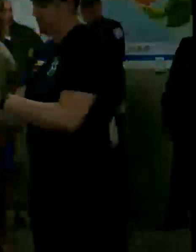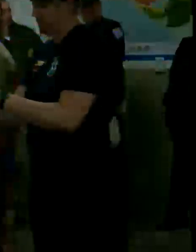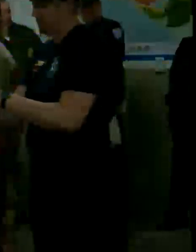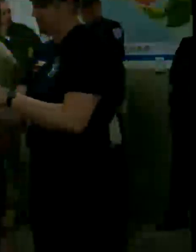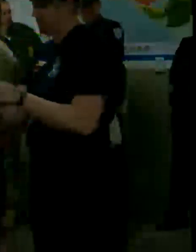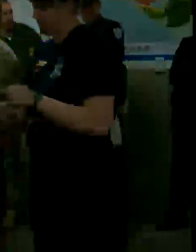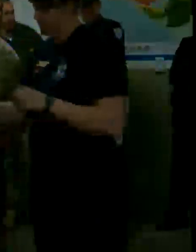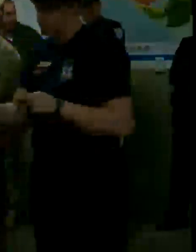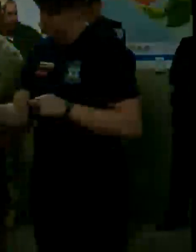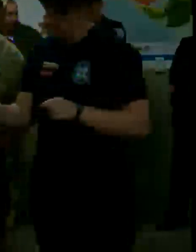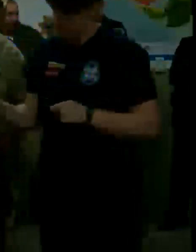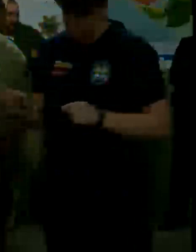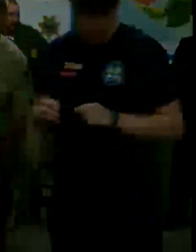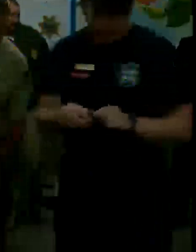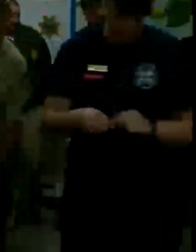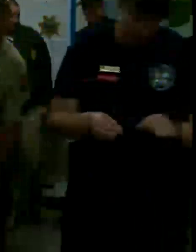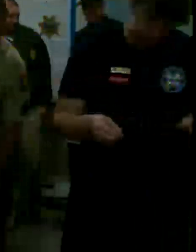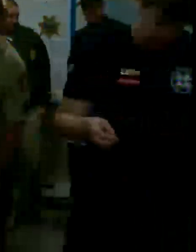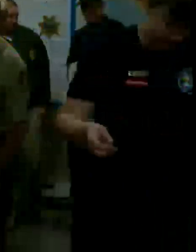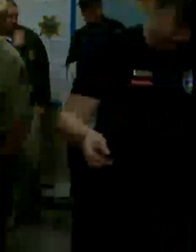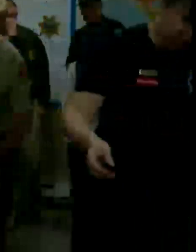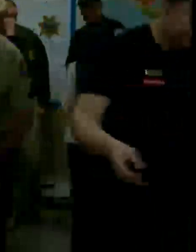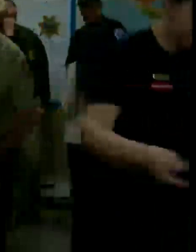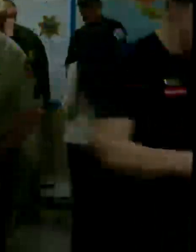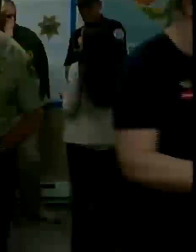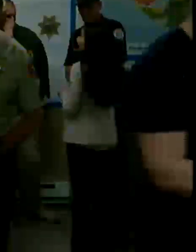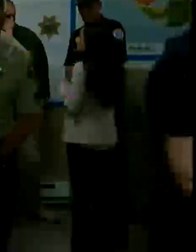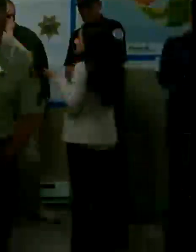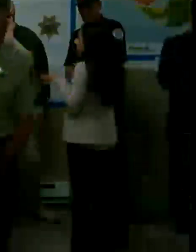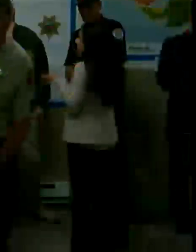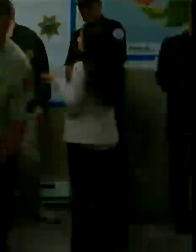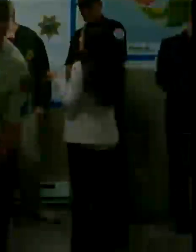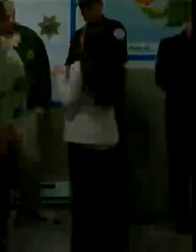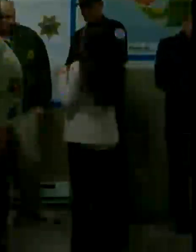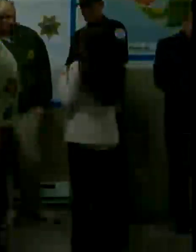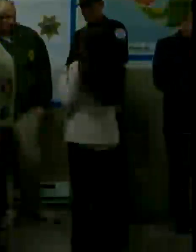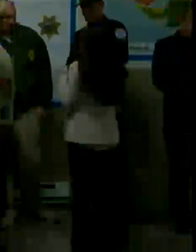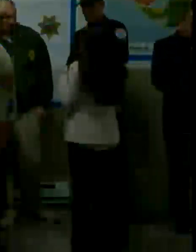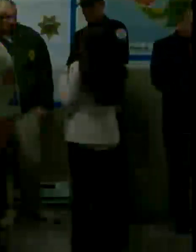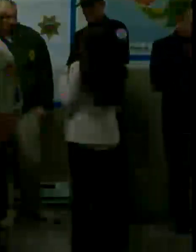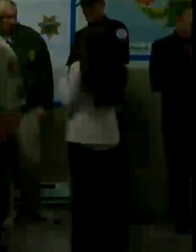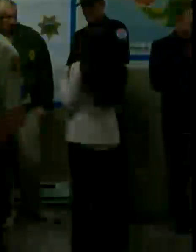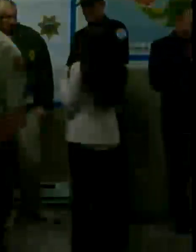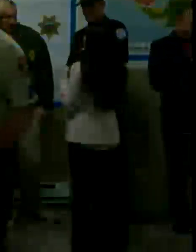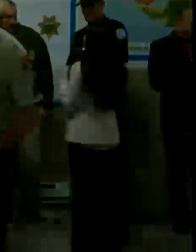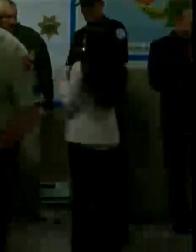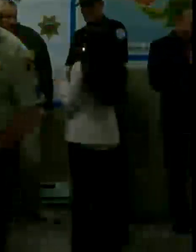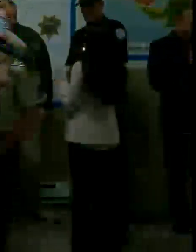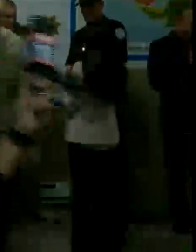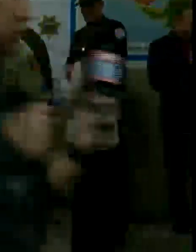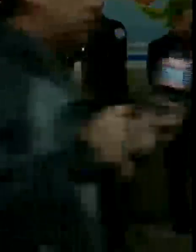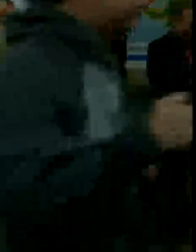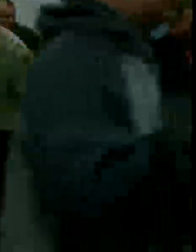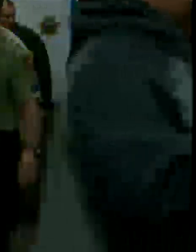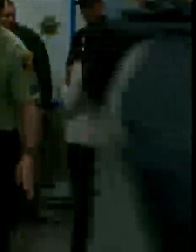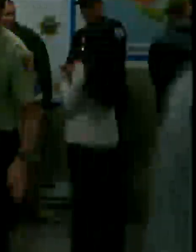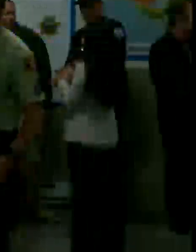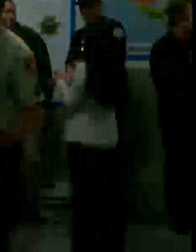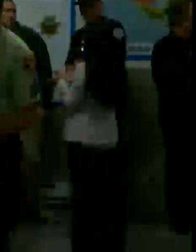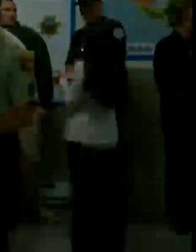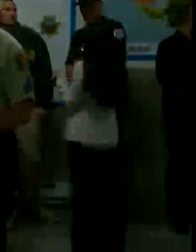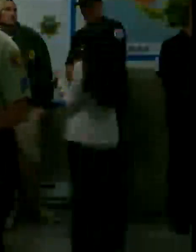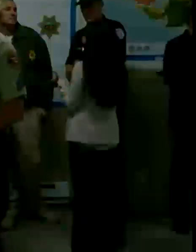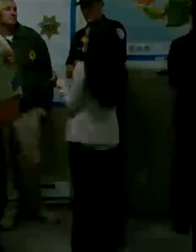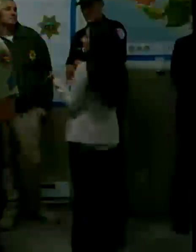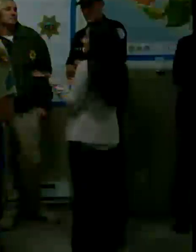get 5 or 6 phone calls from the media at night. Typically, we refer them to the PIO or Garo. yeah, if